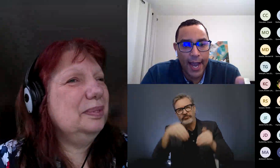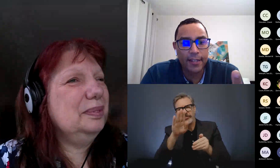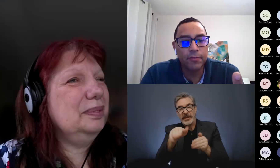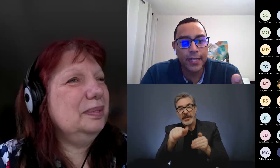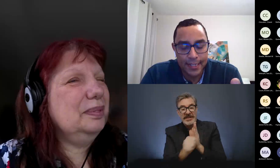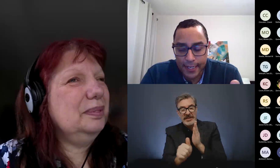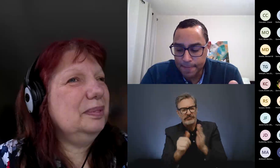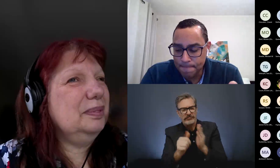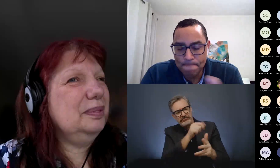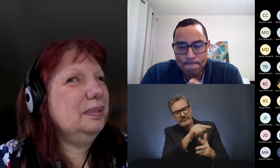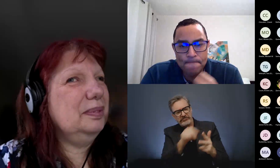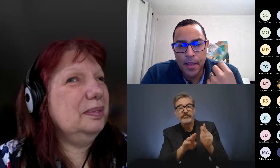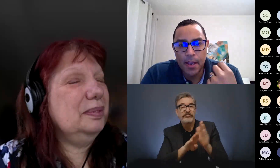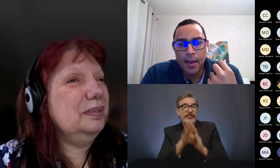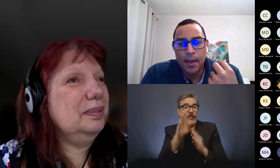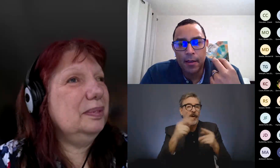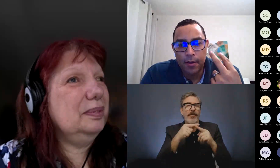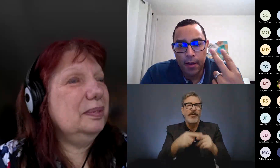context: active listening,